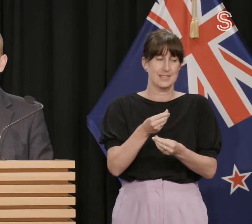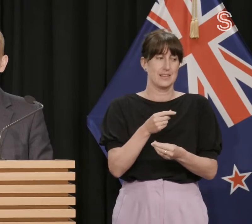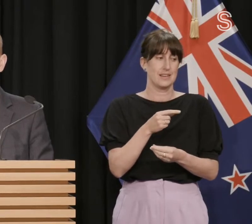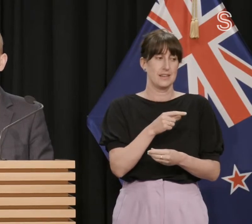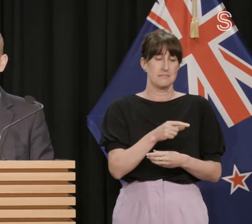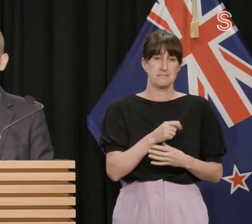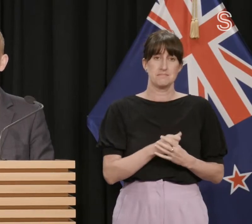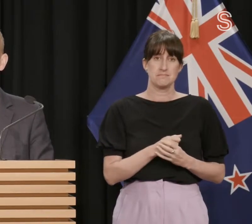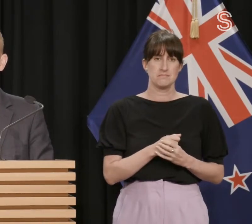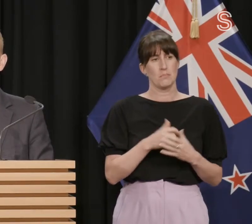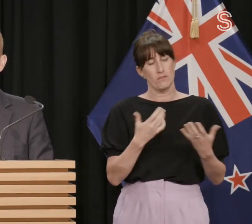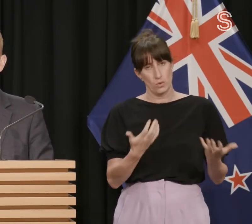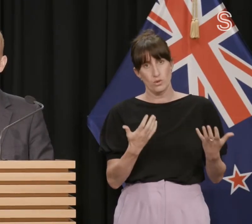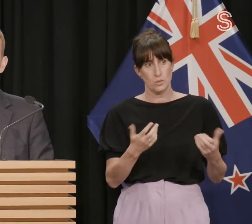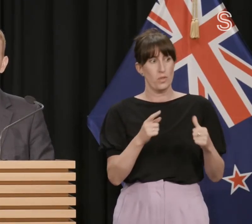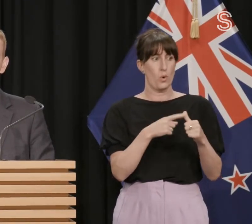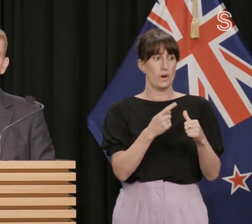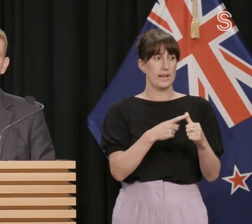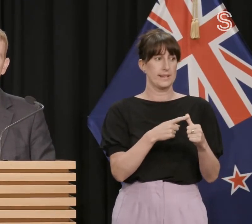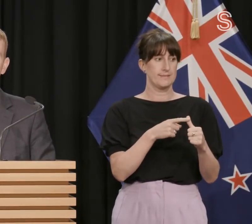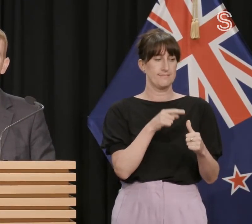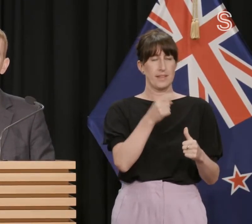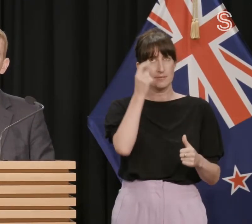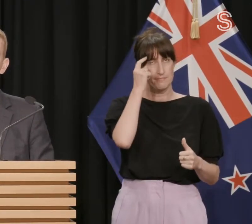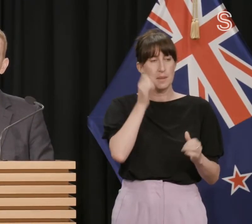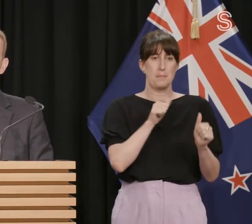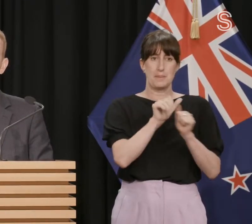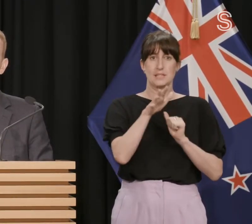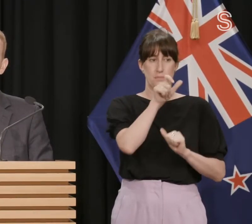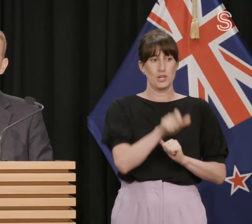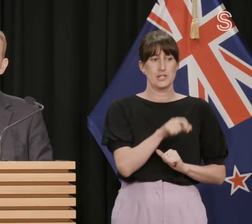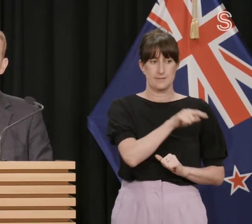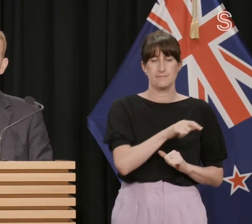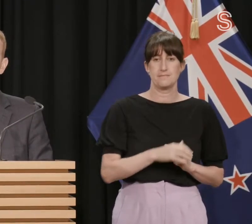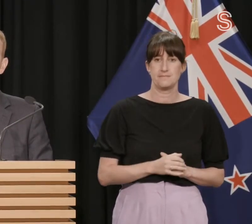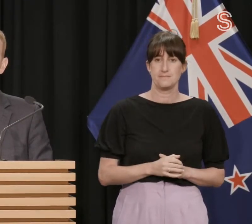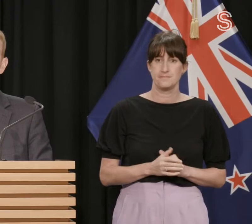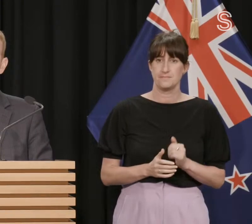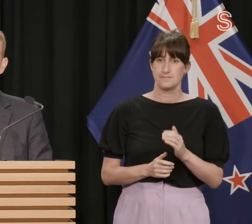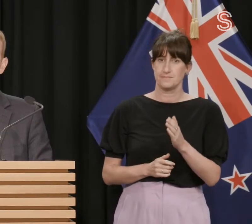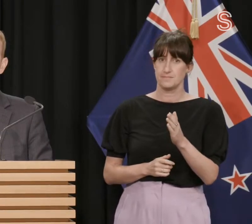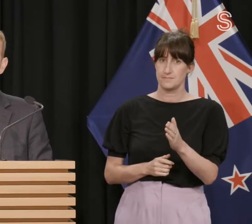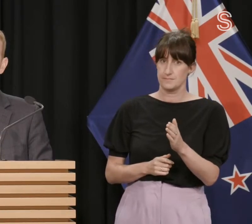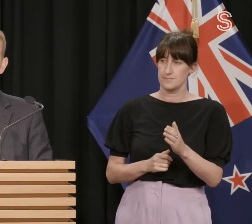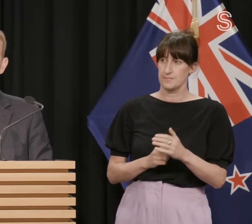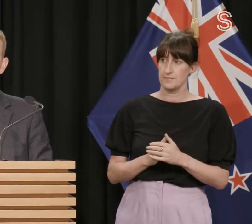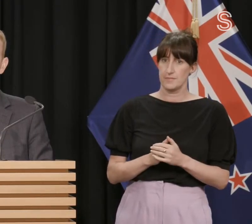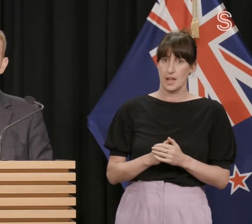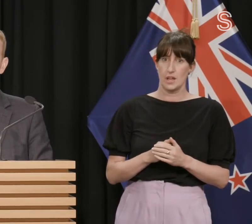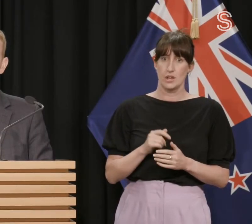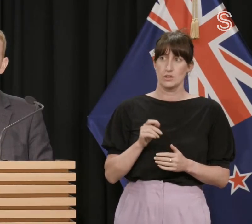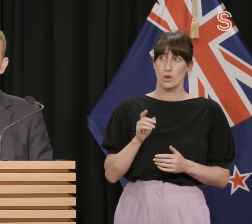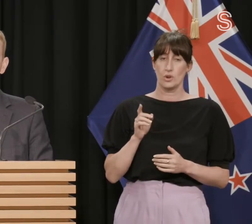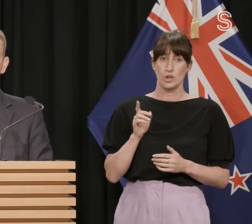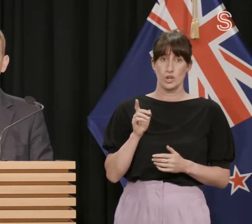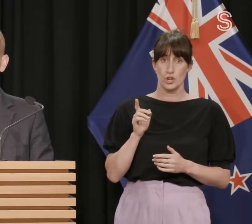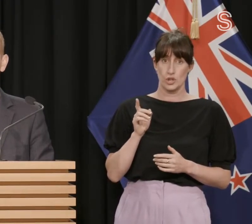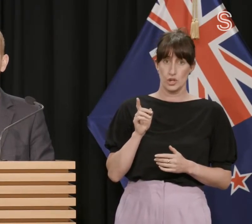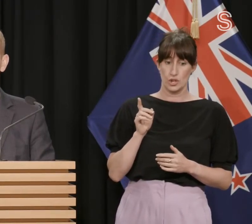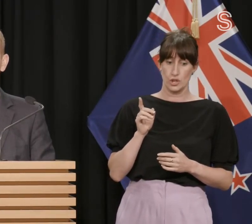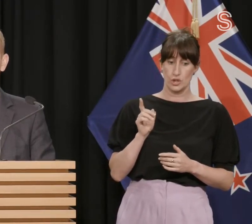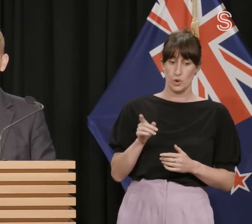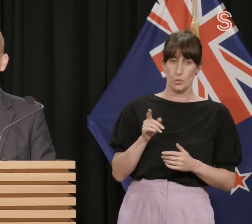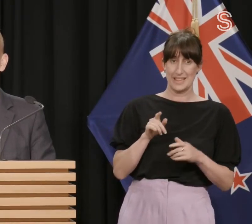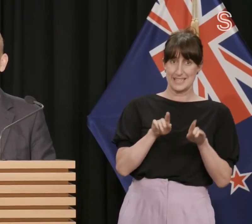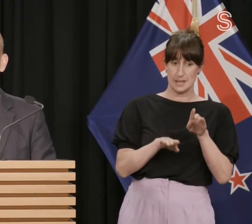Clearly with Auckland, he's the logical person to lead that. You played that role for Prime Minister Ardern. Is he playing that role for you? Look,